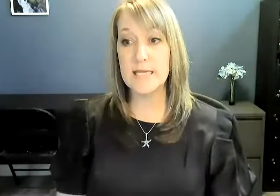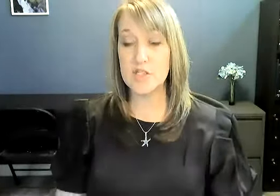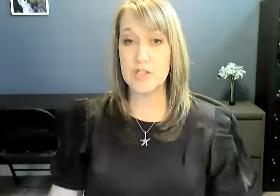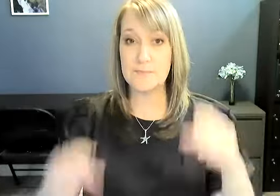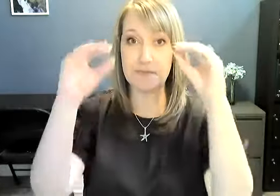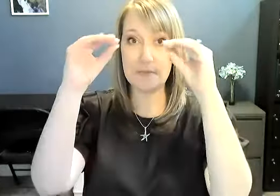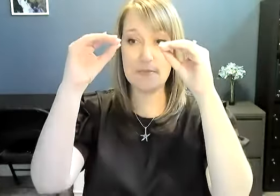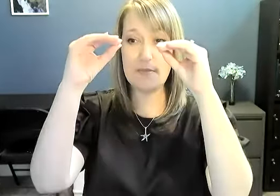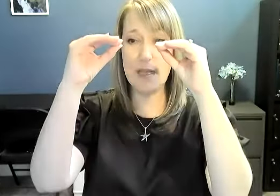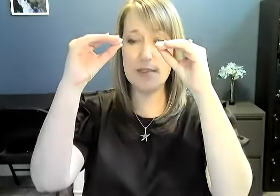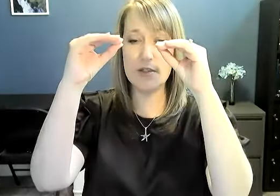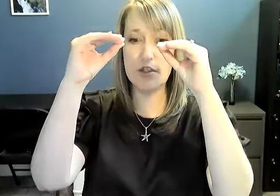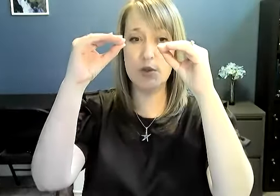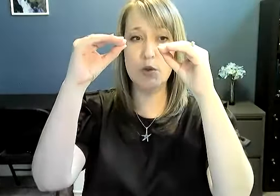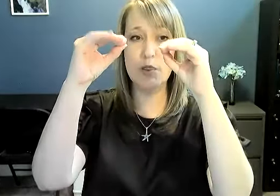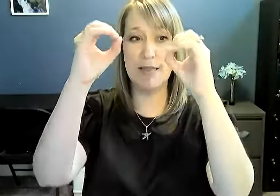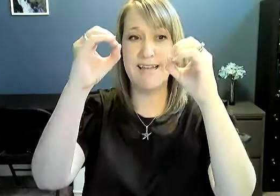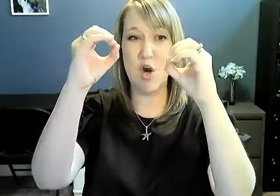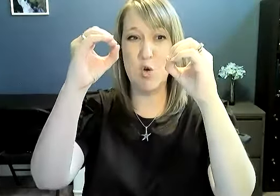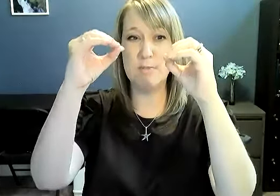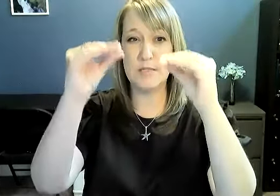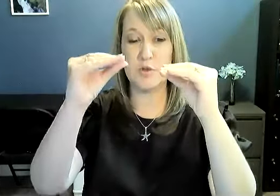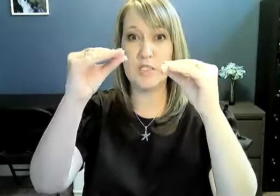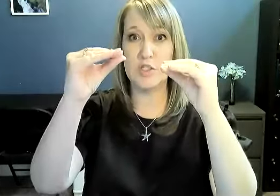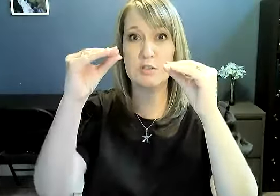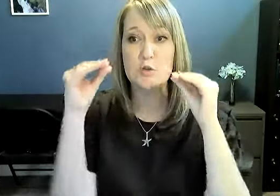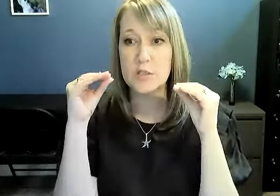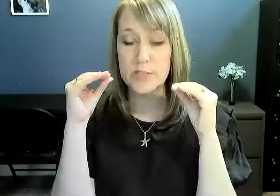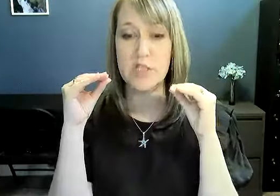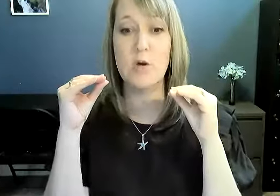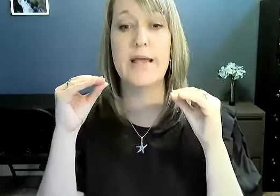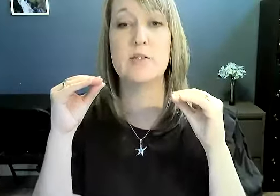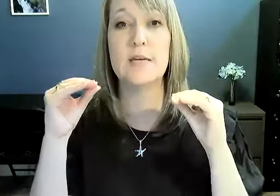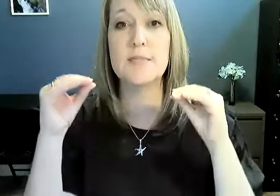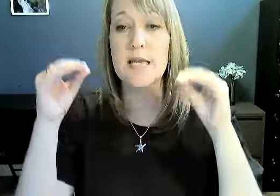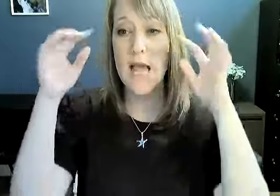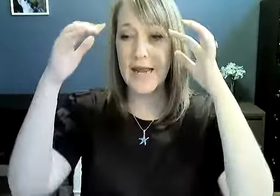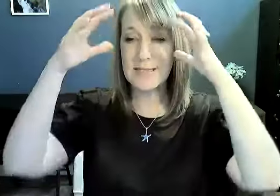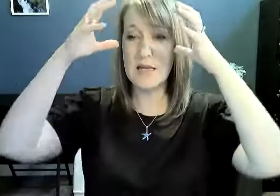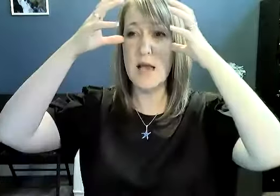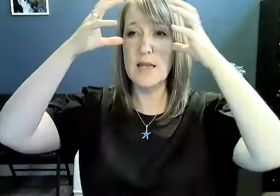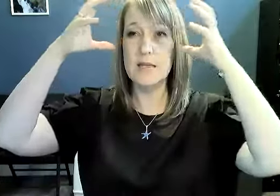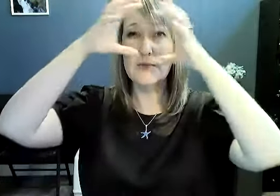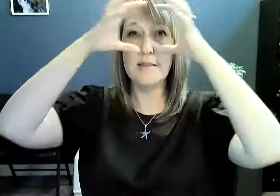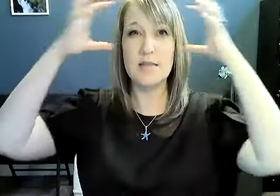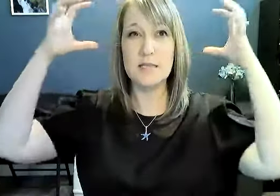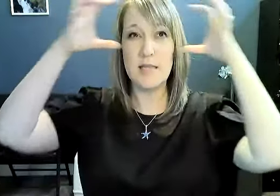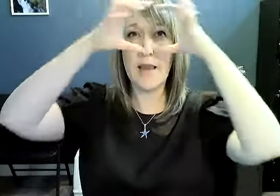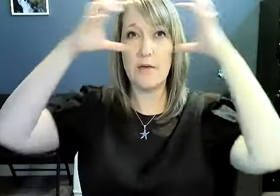Teach is 2 like O's but squished, 2 squished O hand shapes. And it's kind of in this